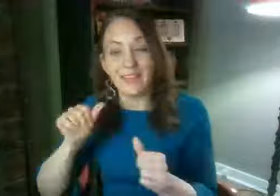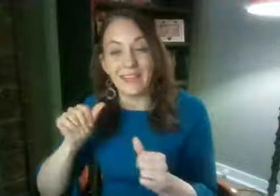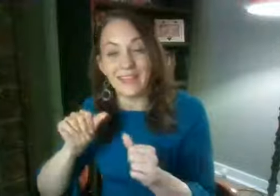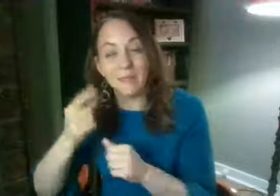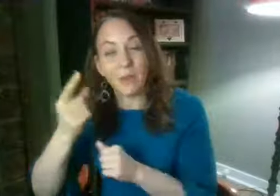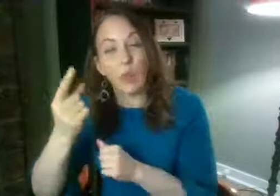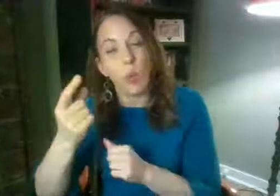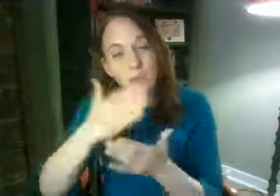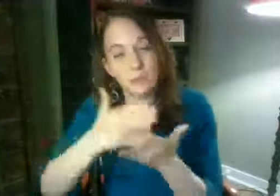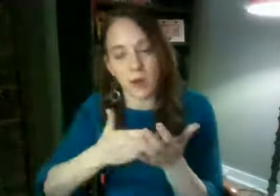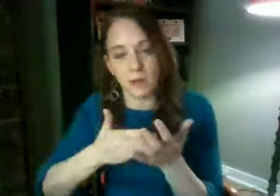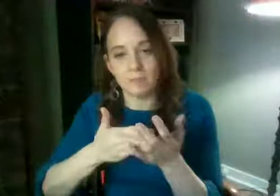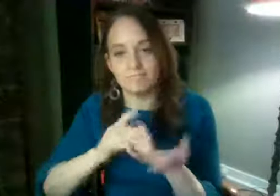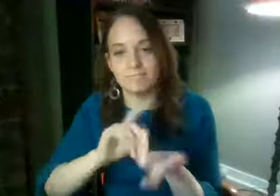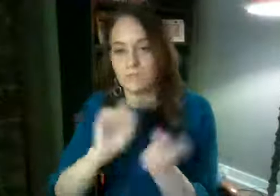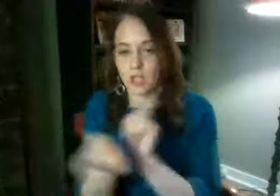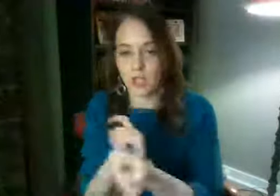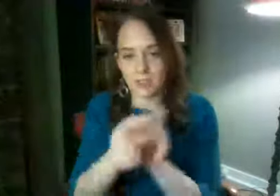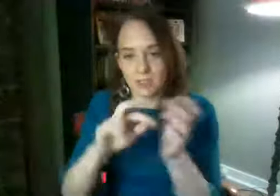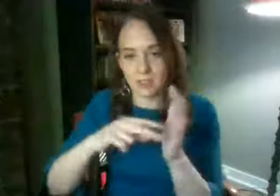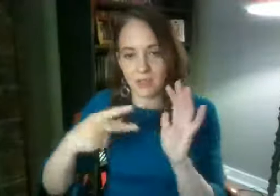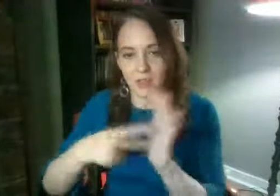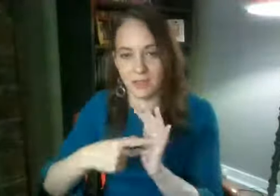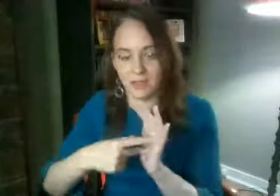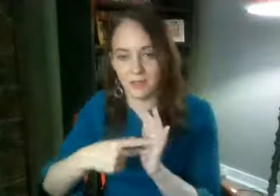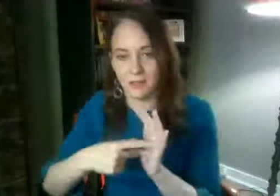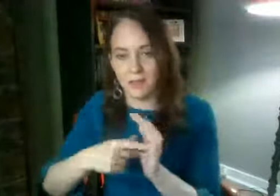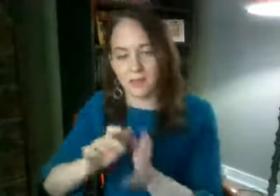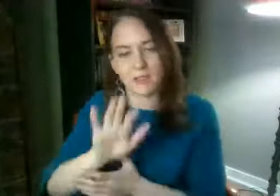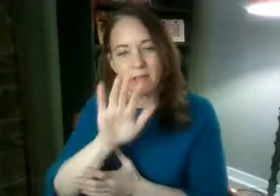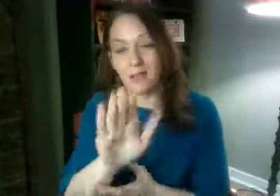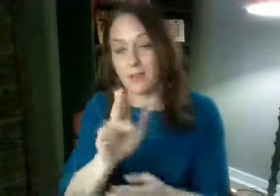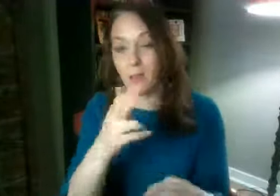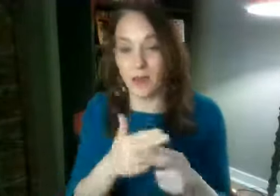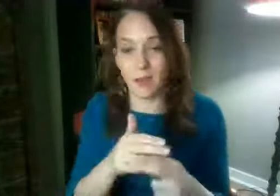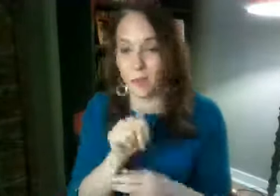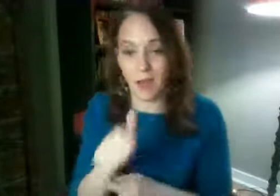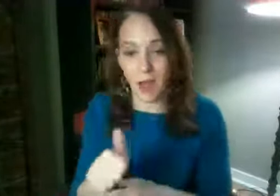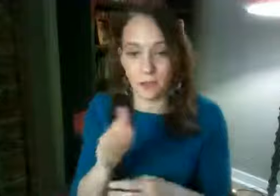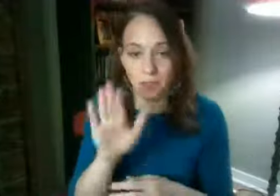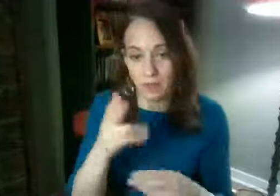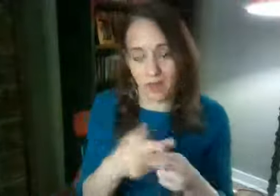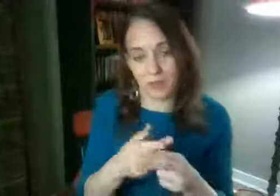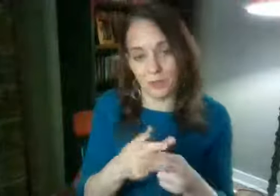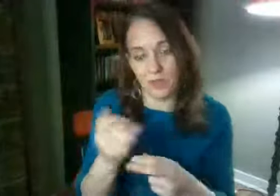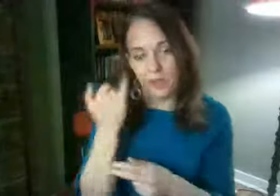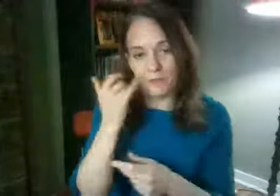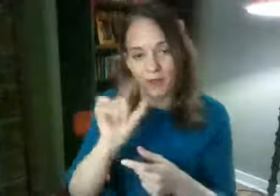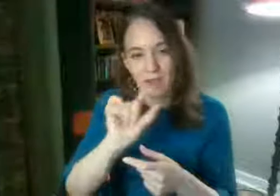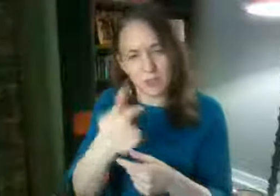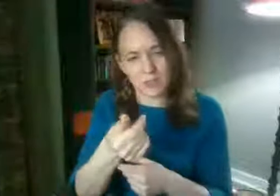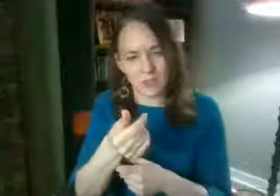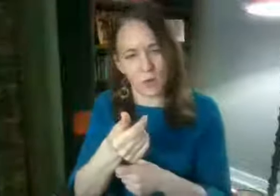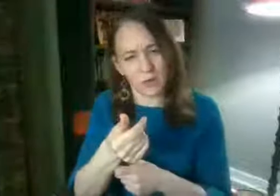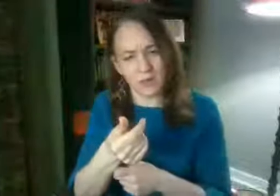and even one part changes the meaning. Just like your name would not be your name if I switched the